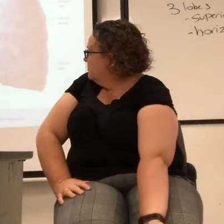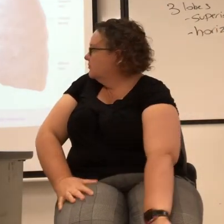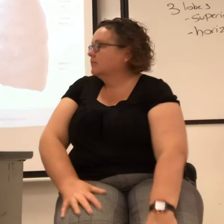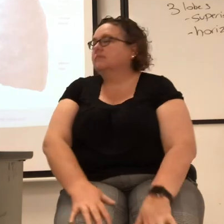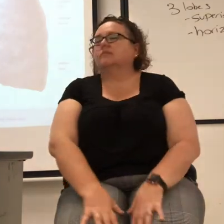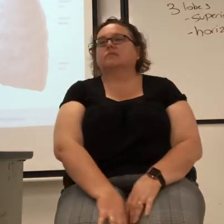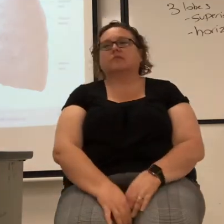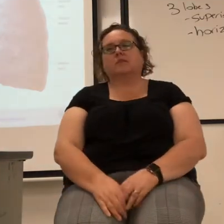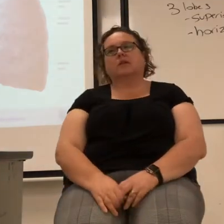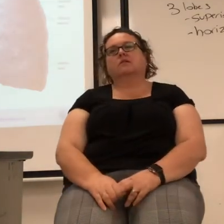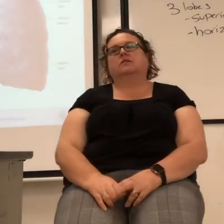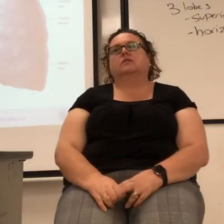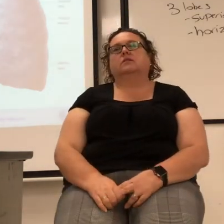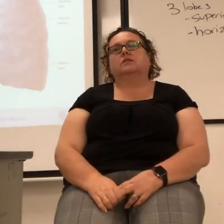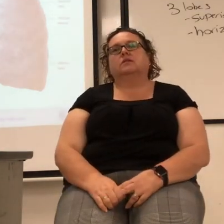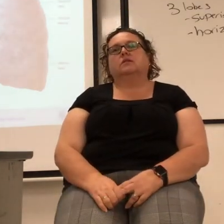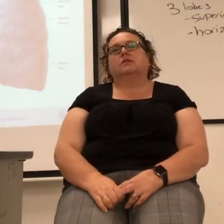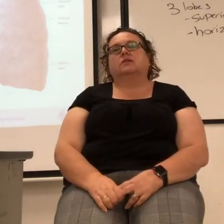oblique fissures.